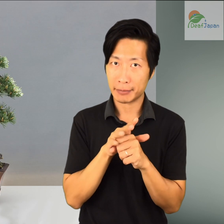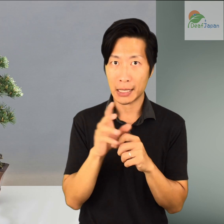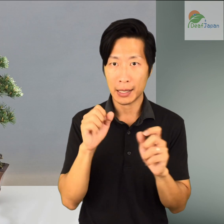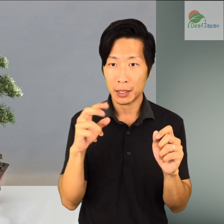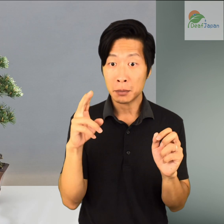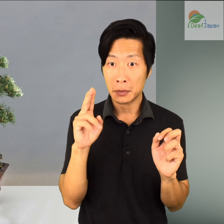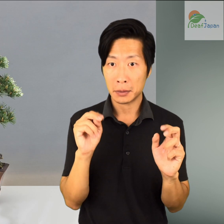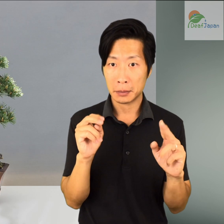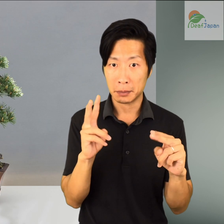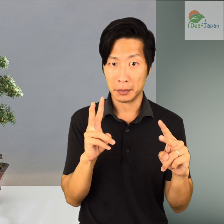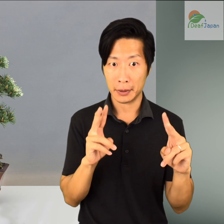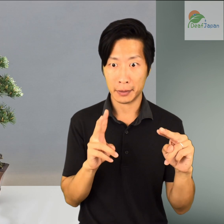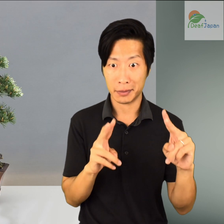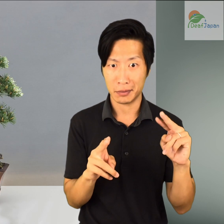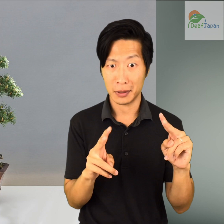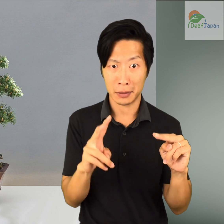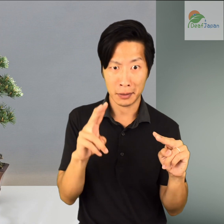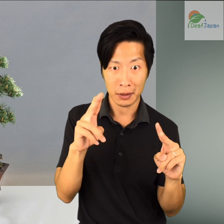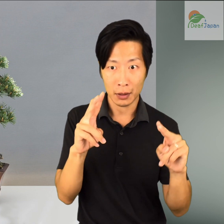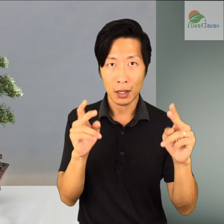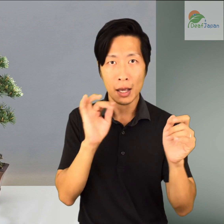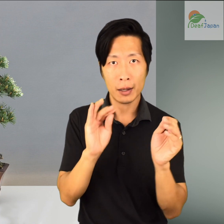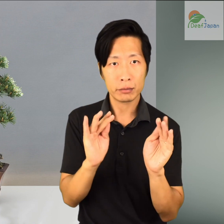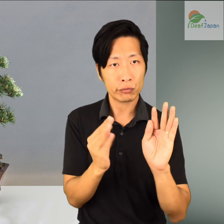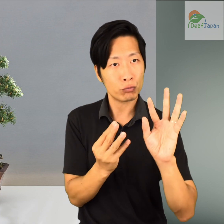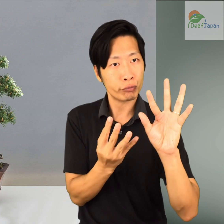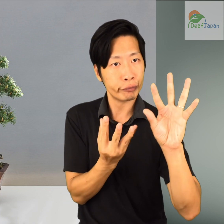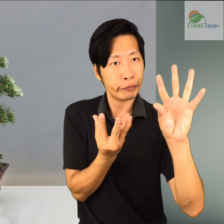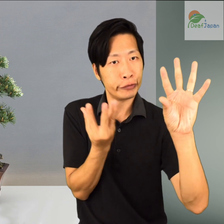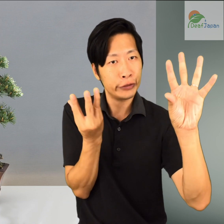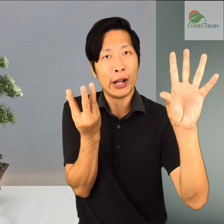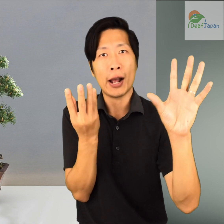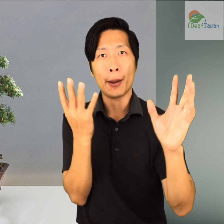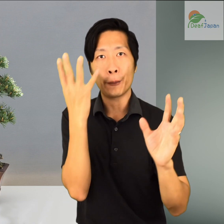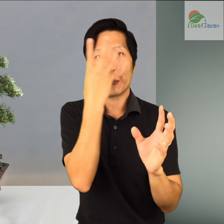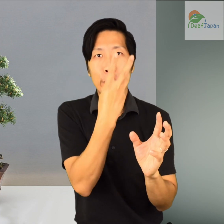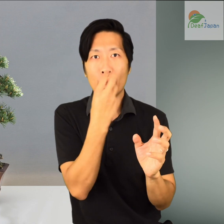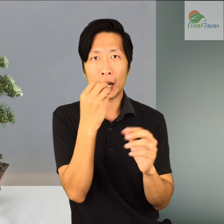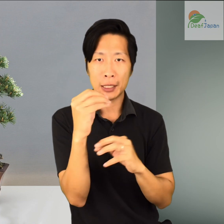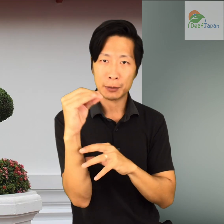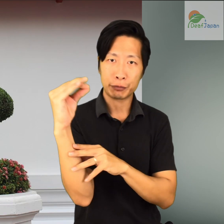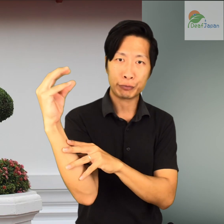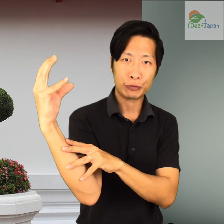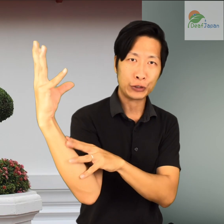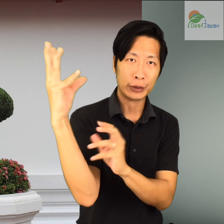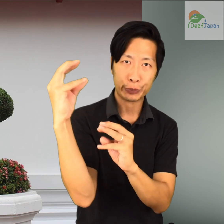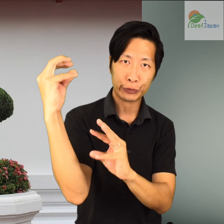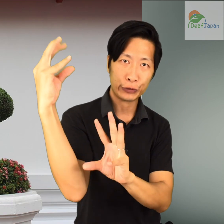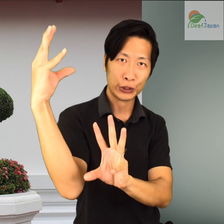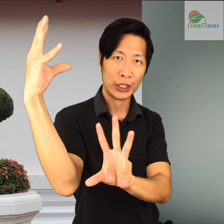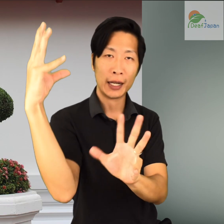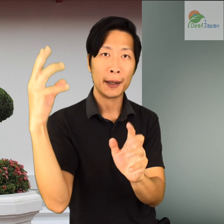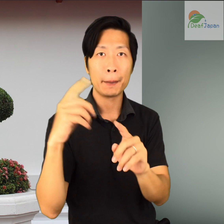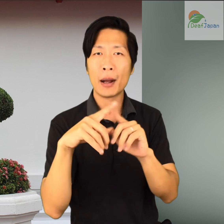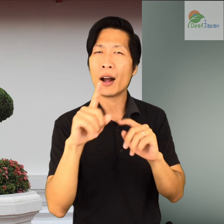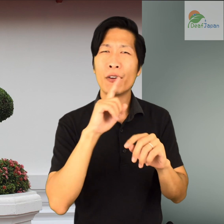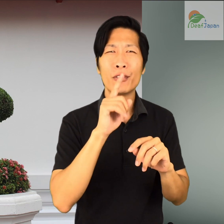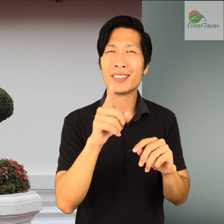a fair bit of commitment, and though they can be trimmed and pruned meticulously to look like stunning miniature castles or